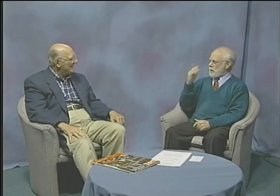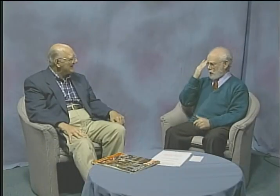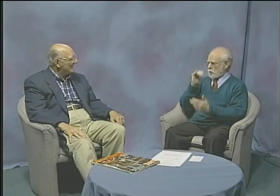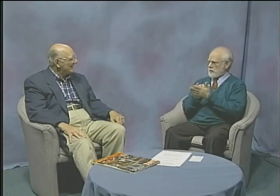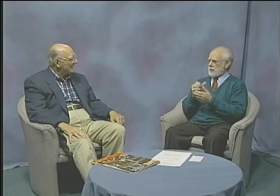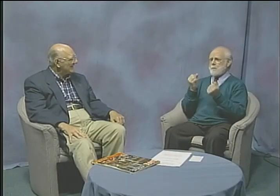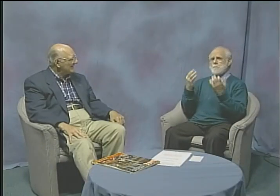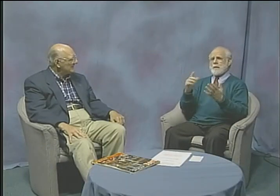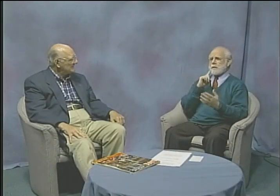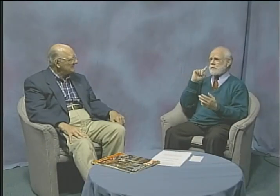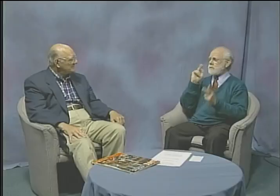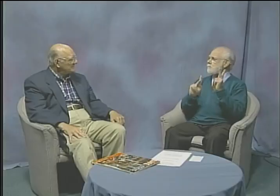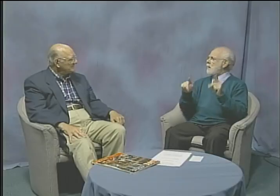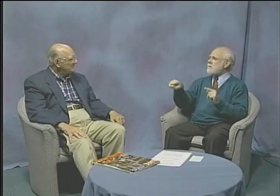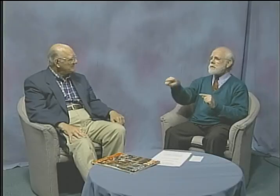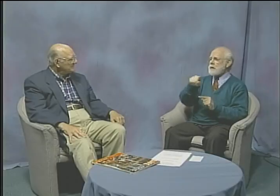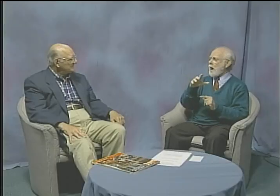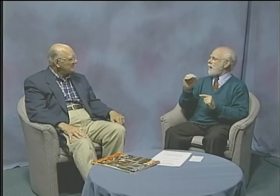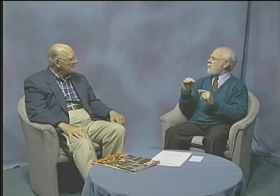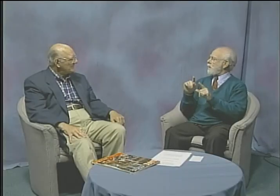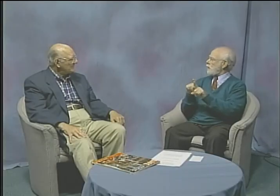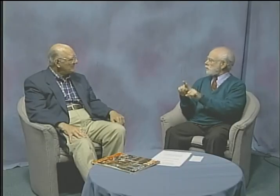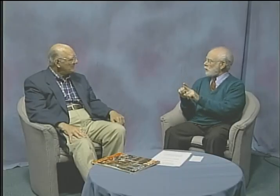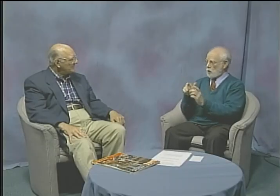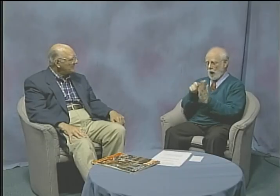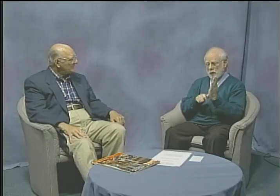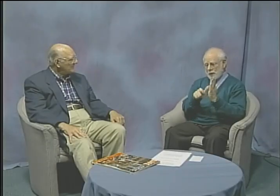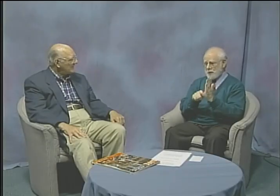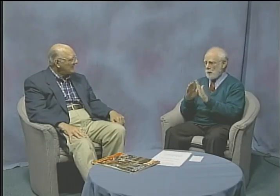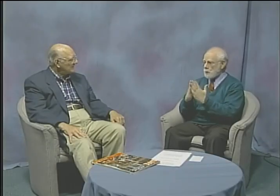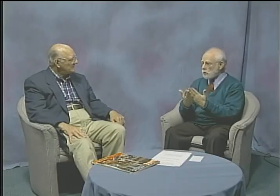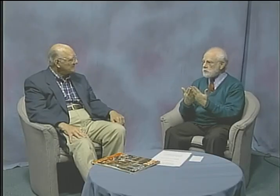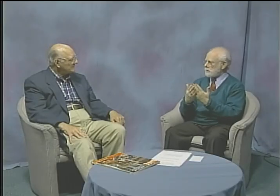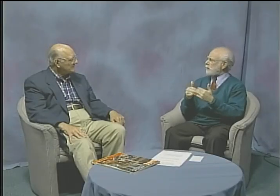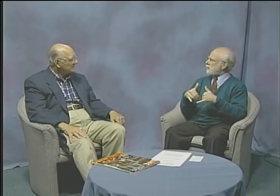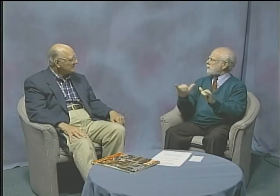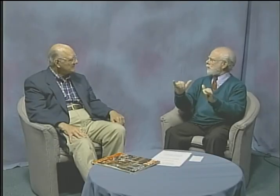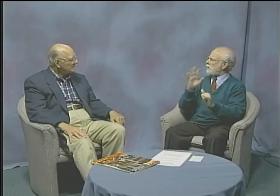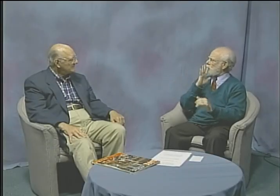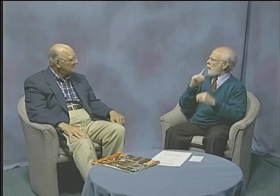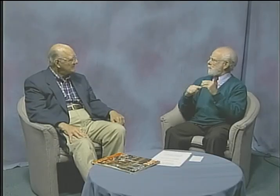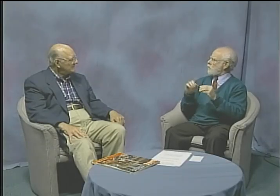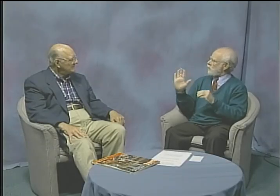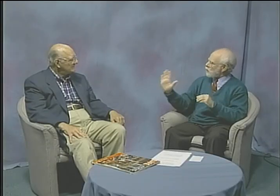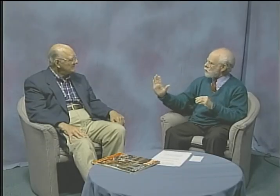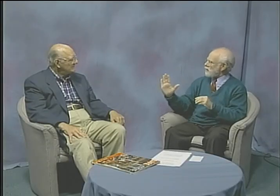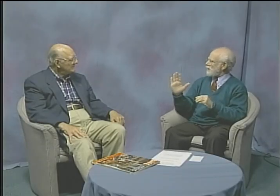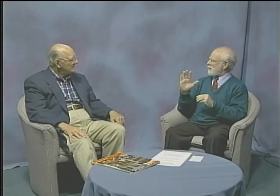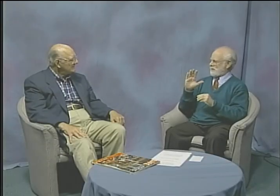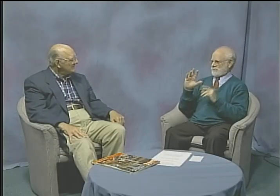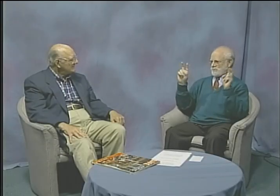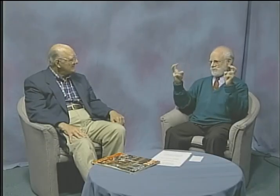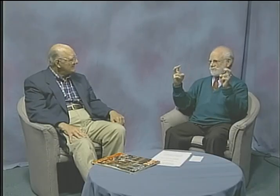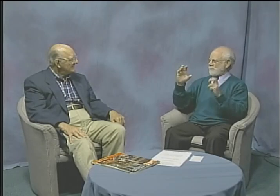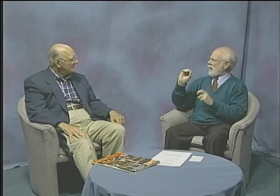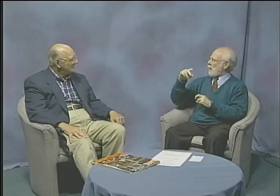Thank you. You know that many deaf people, and also articles and books, have been talking about